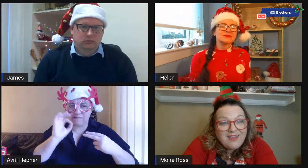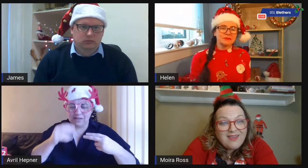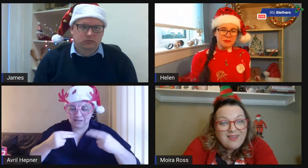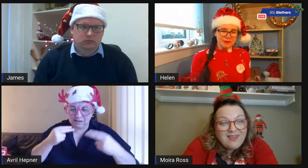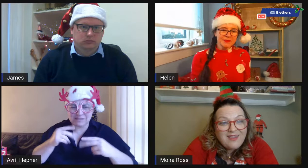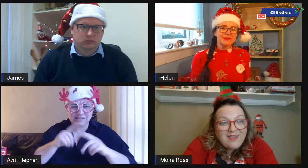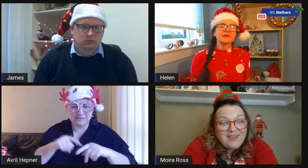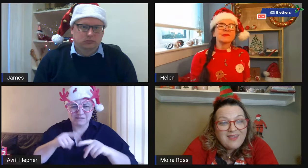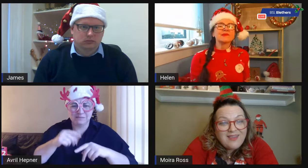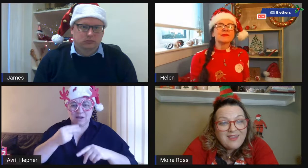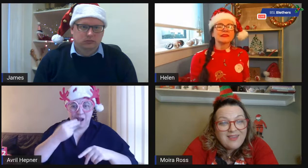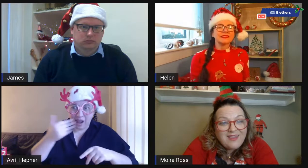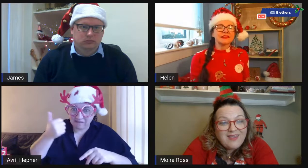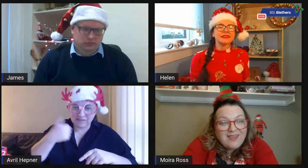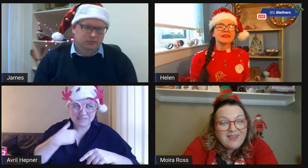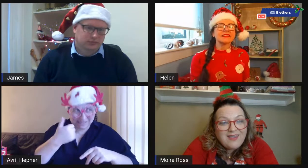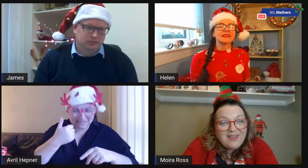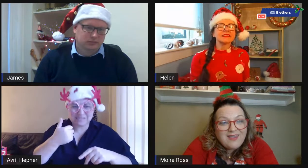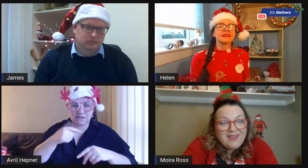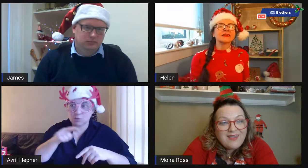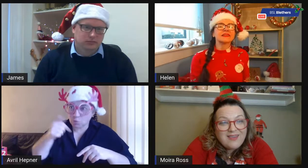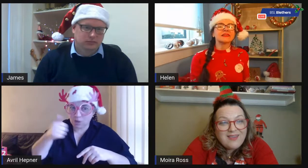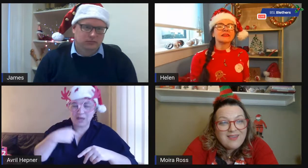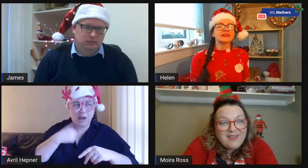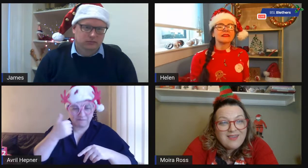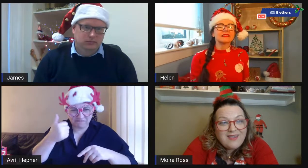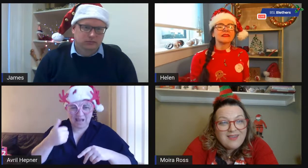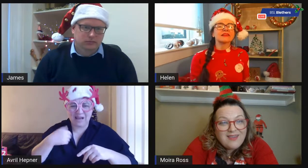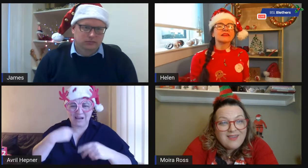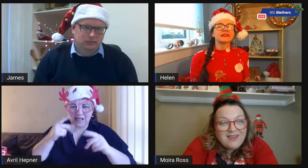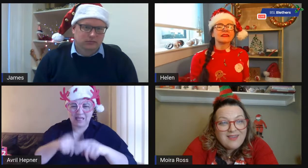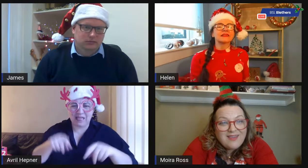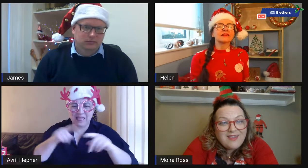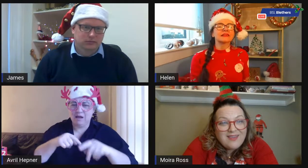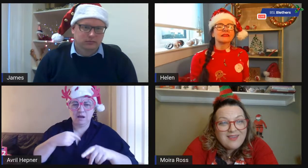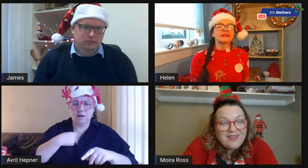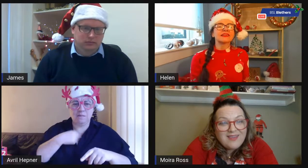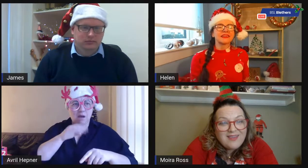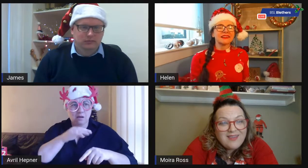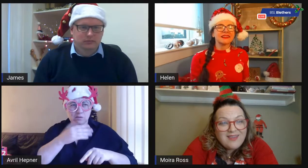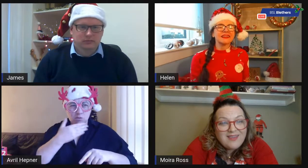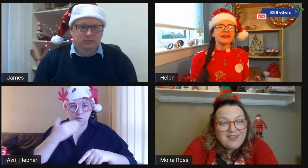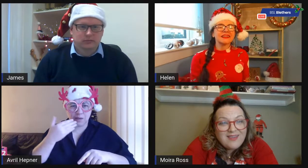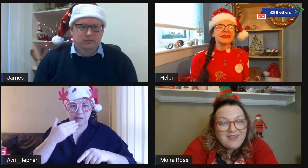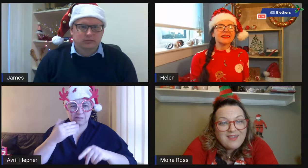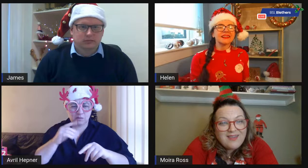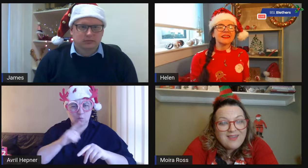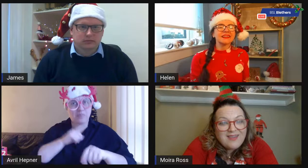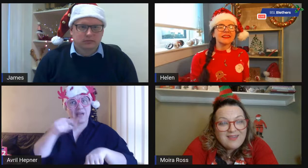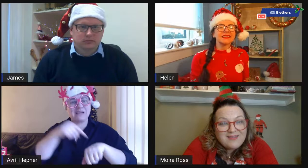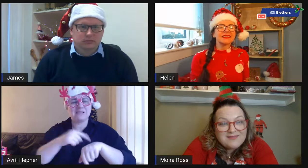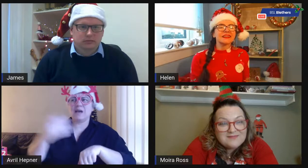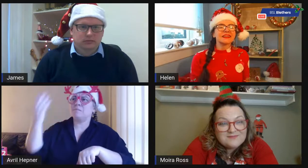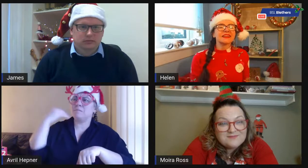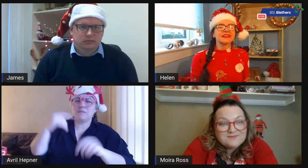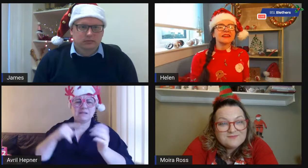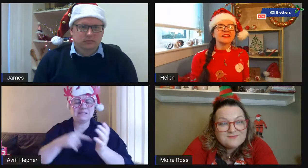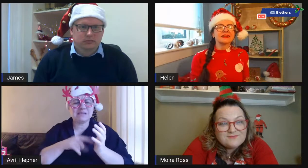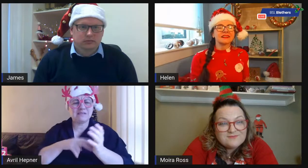each other across the dinner table. And, we'd occasionally be asked, "Are you okay?" But that was the only question we'd be asked.